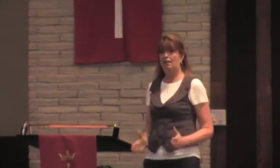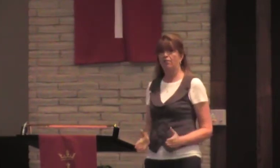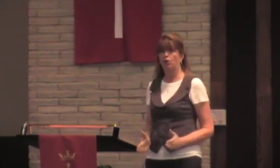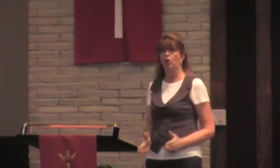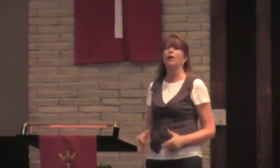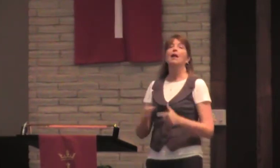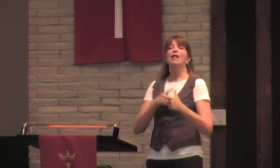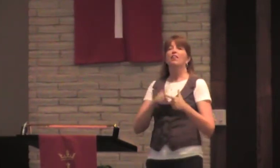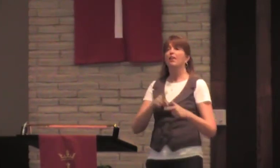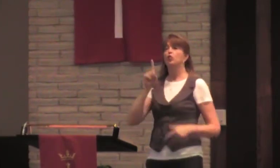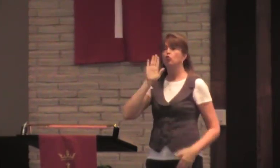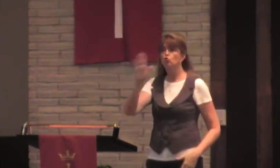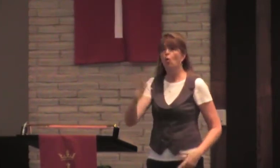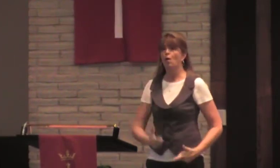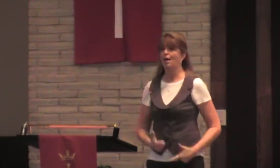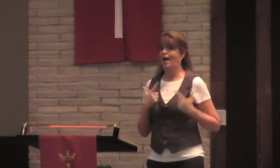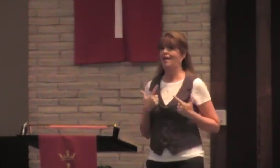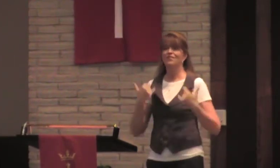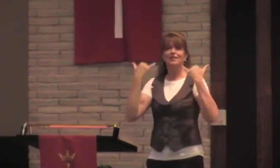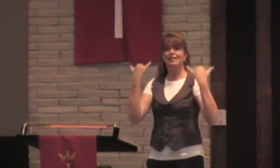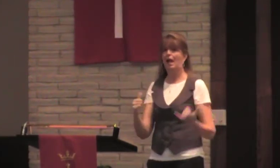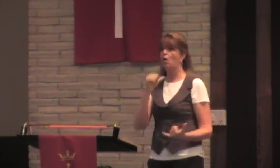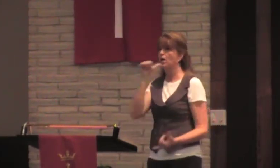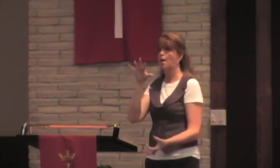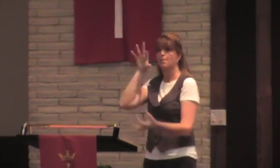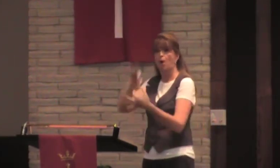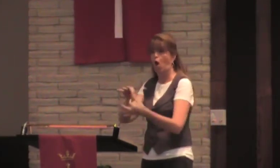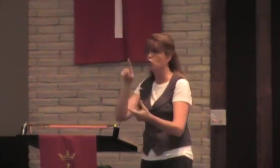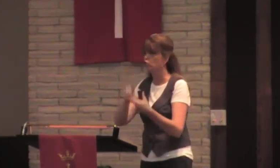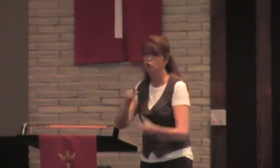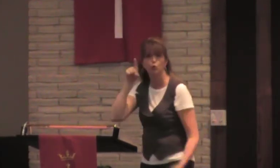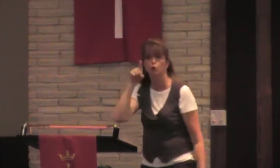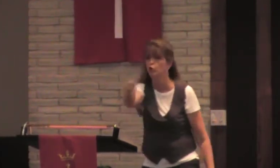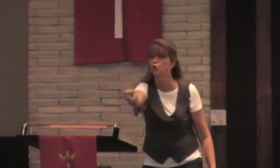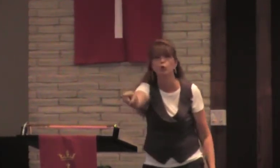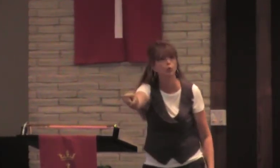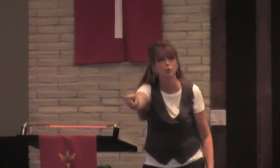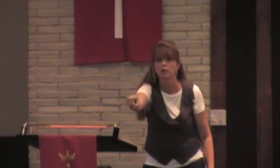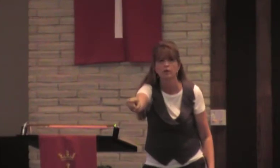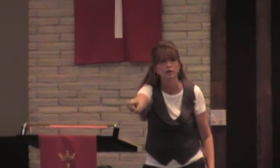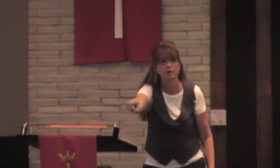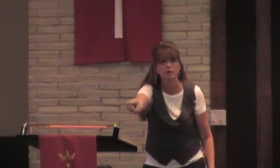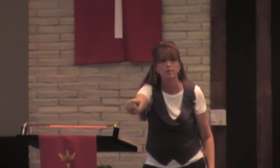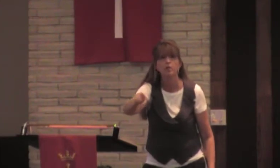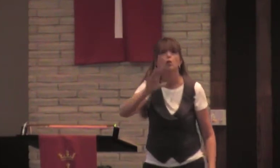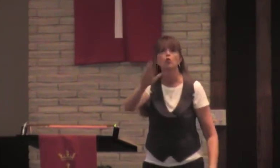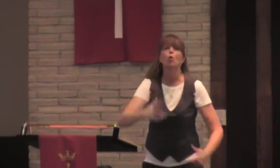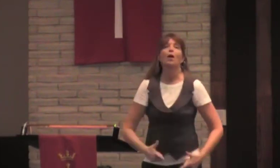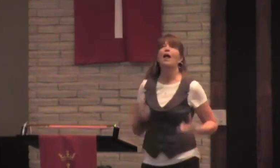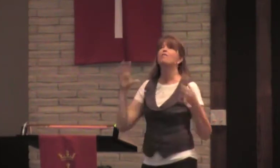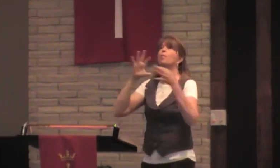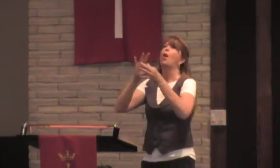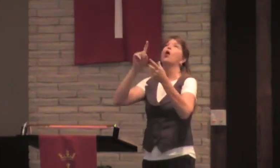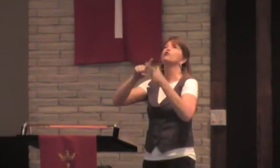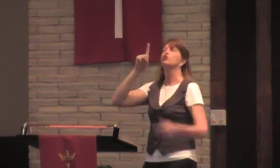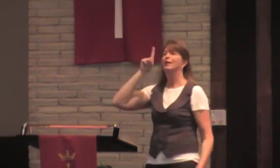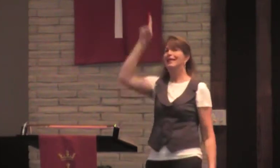You say, I'm a believer. That your life does not belong to you.